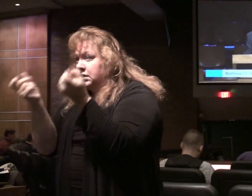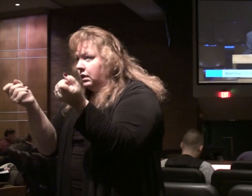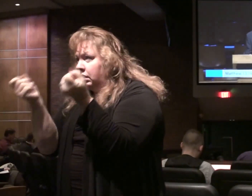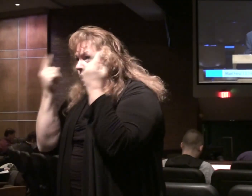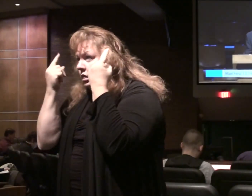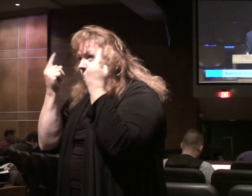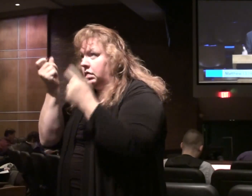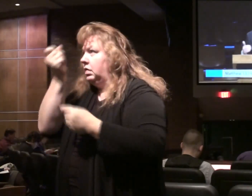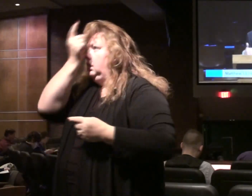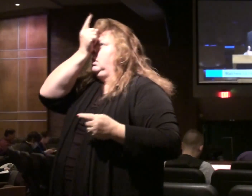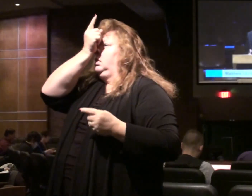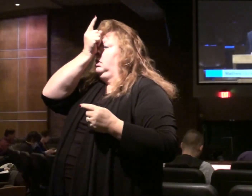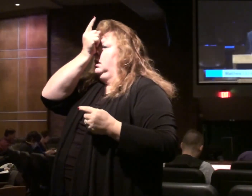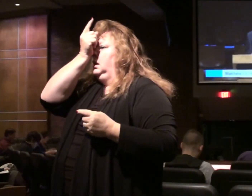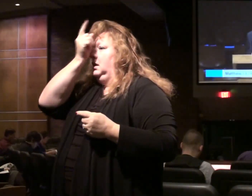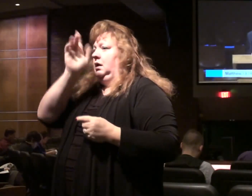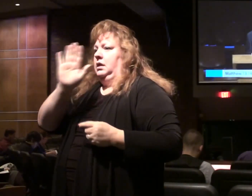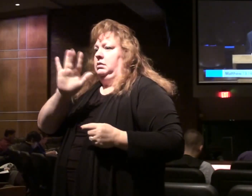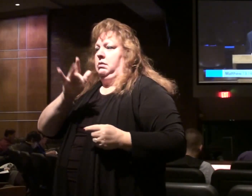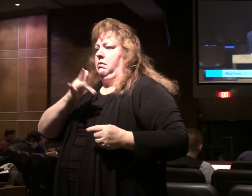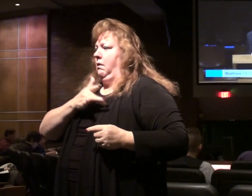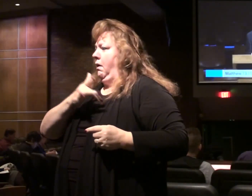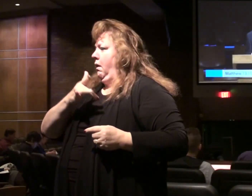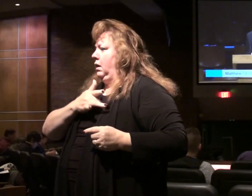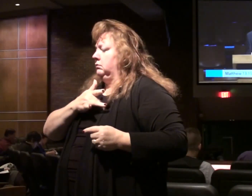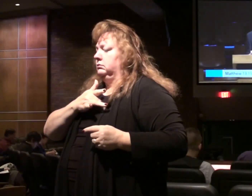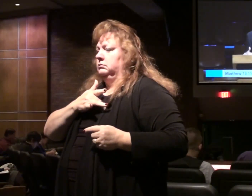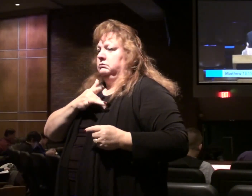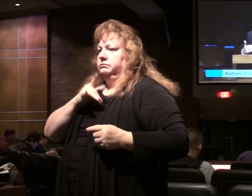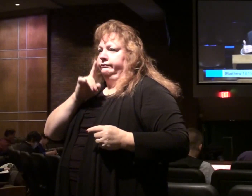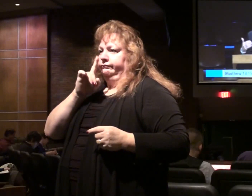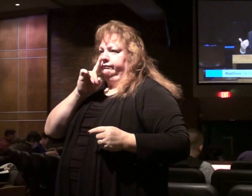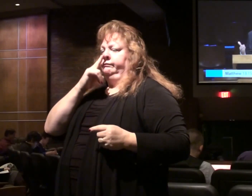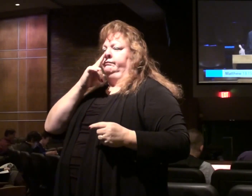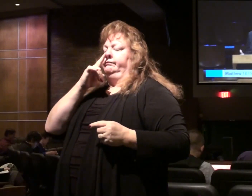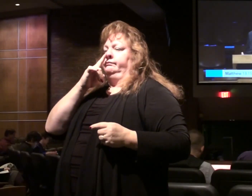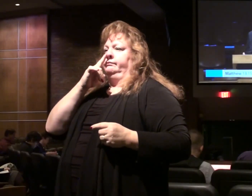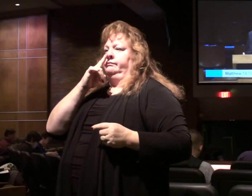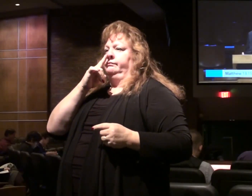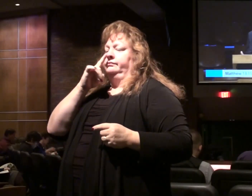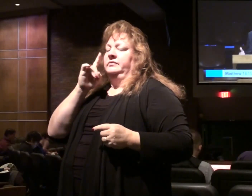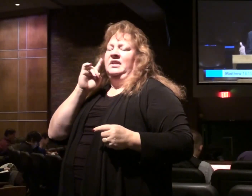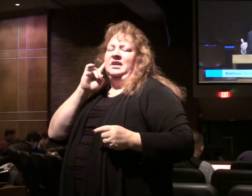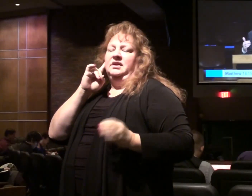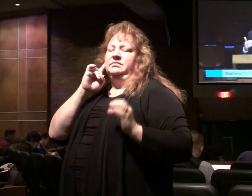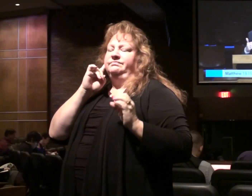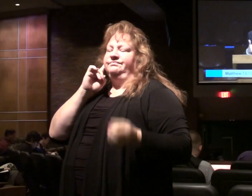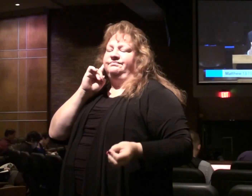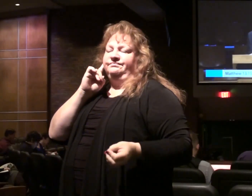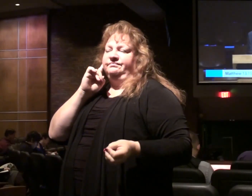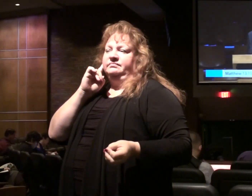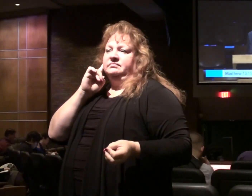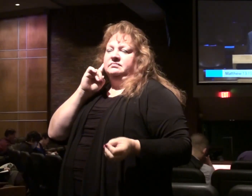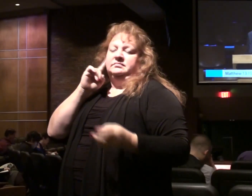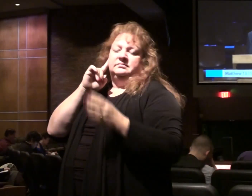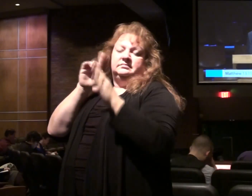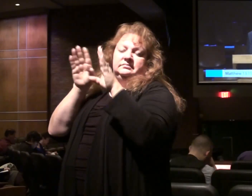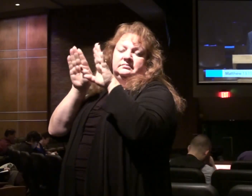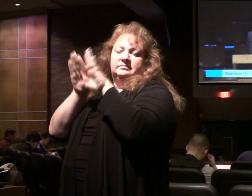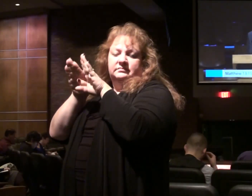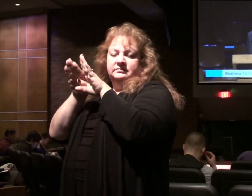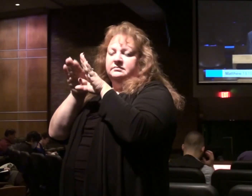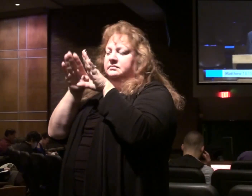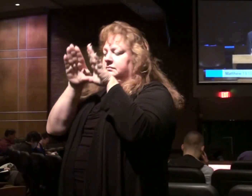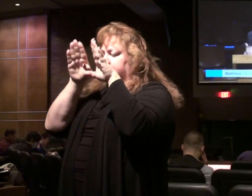not perceive. The heart of this people has become dull, with their ears they scarcely hear. They have closed their